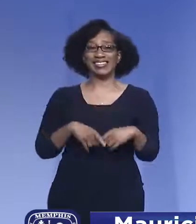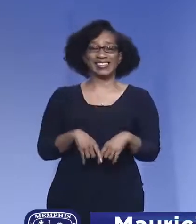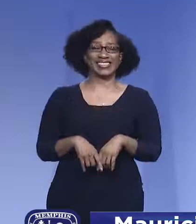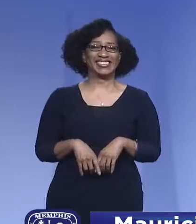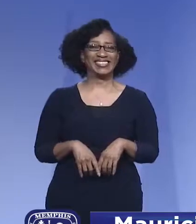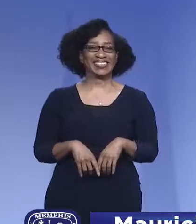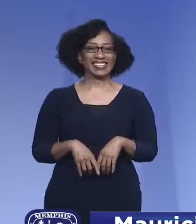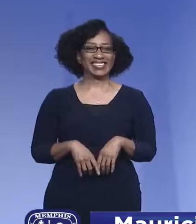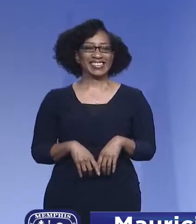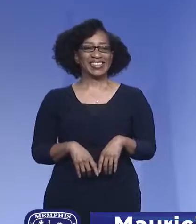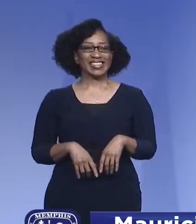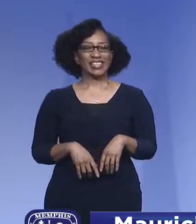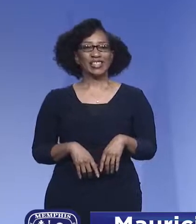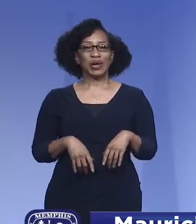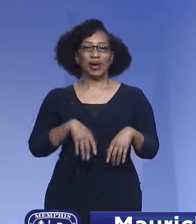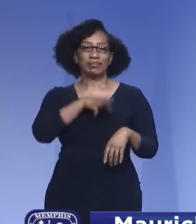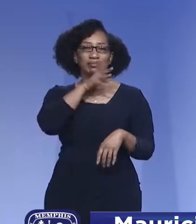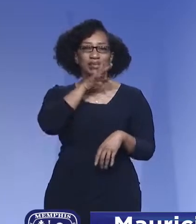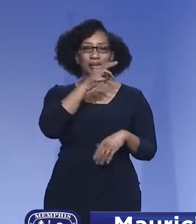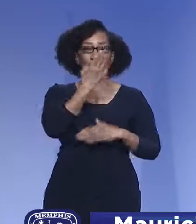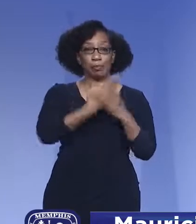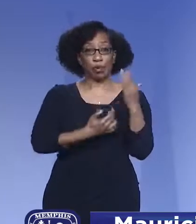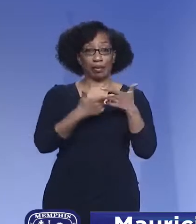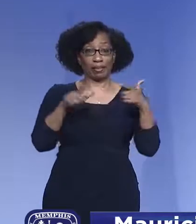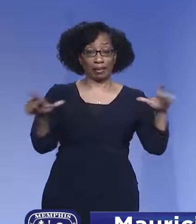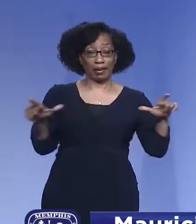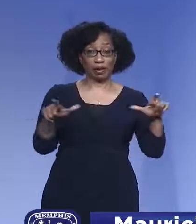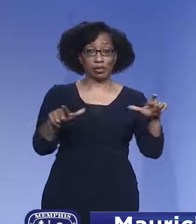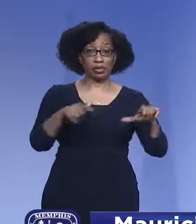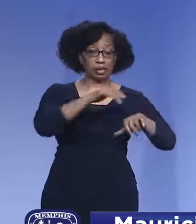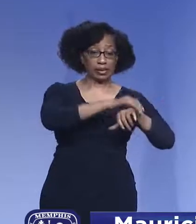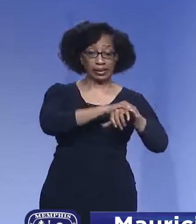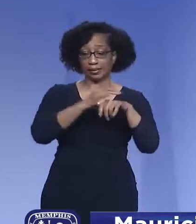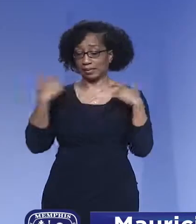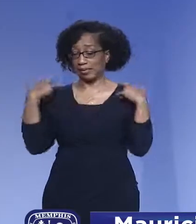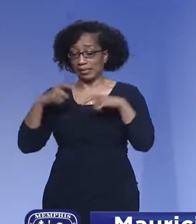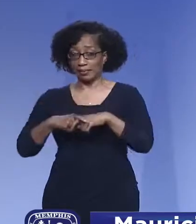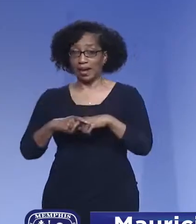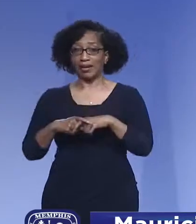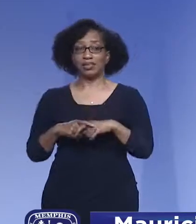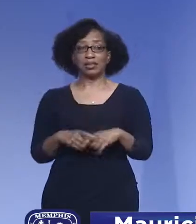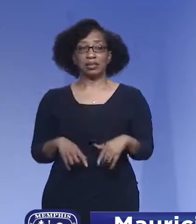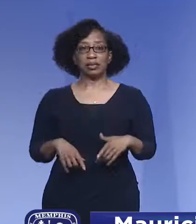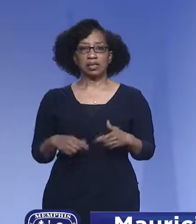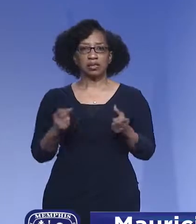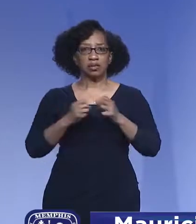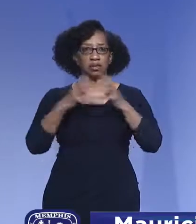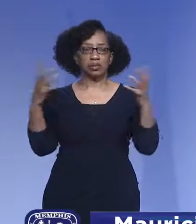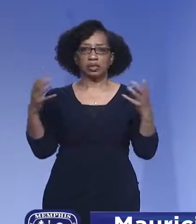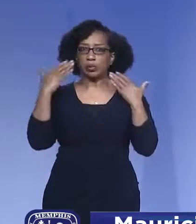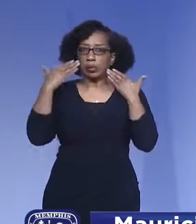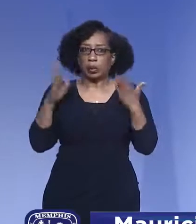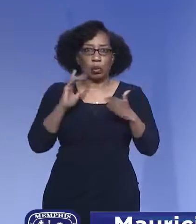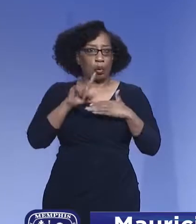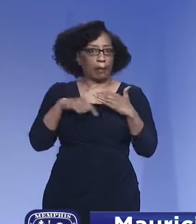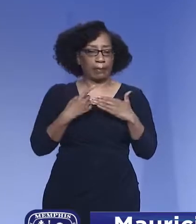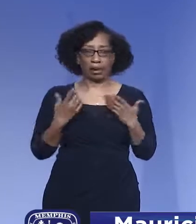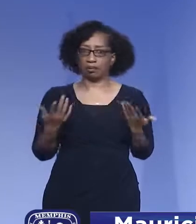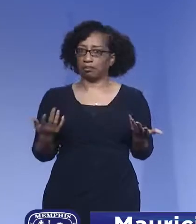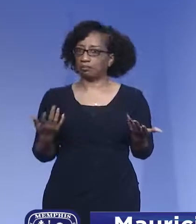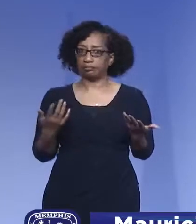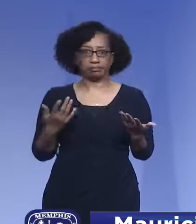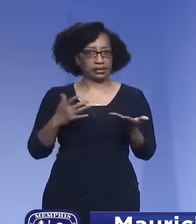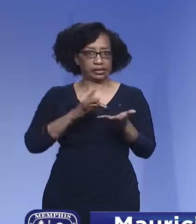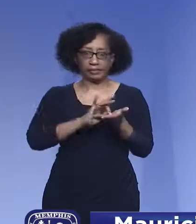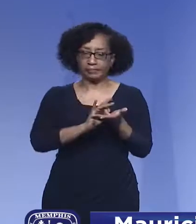I'll make my remarks in both languages. There are a lot of things that we do not know about the vaccine. Hay muchas cosas que no sabemos sobre la